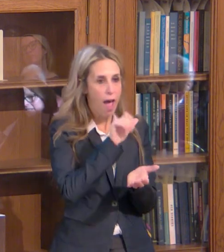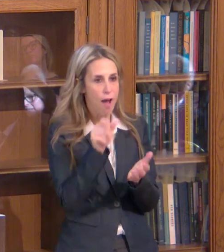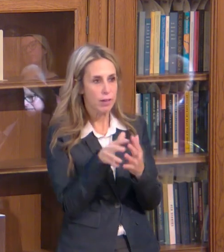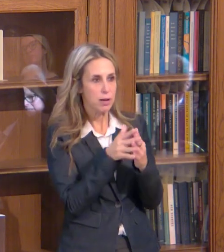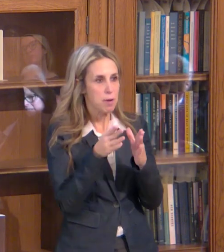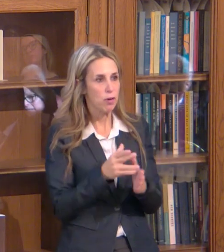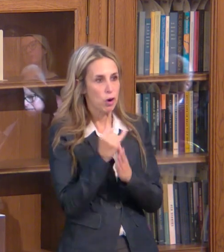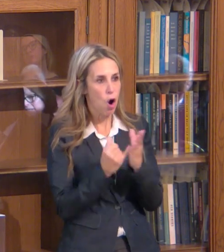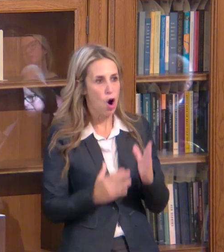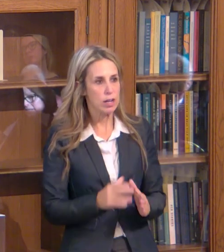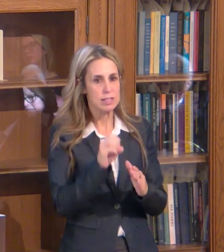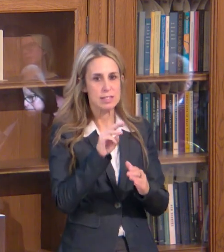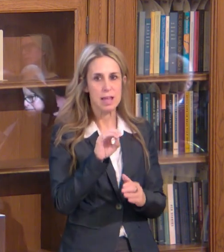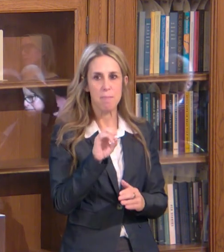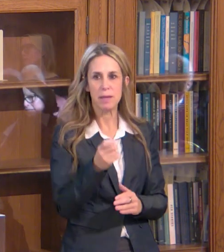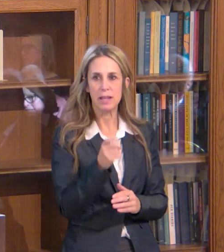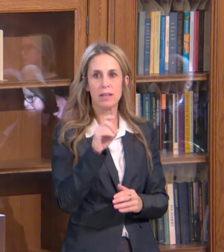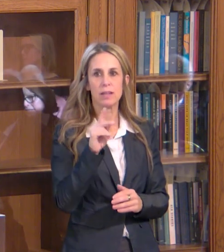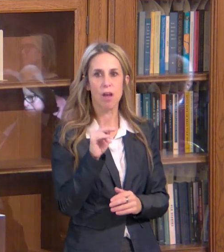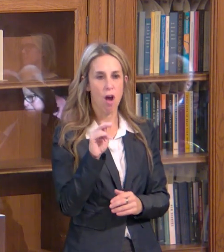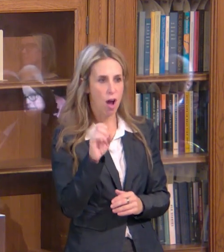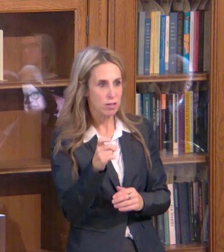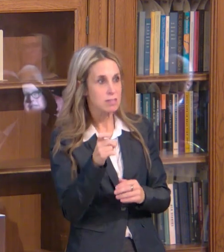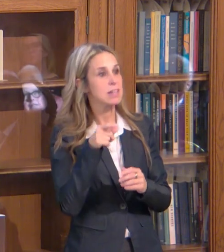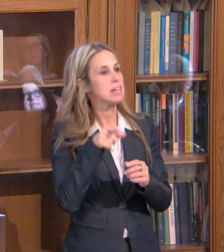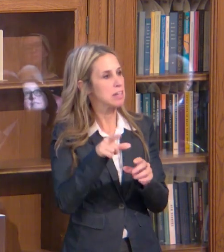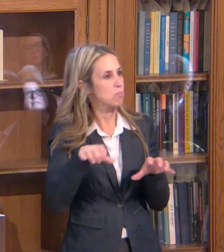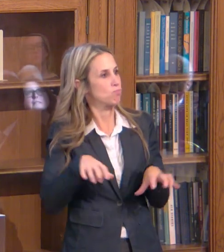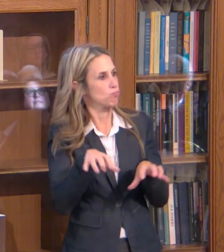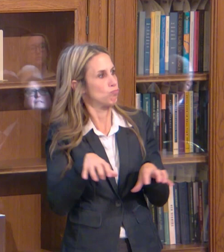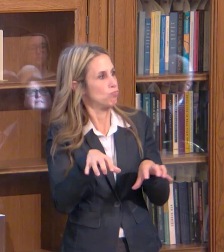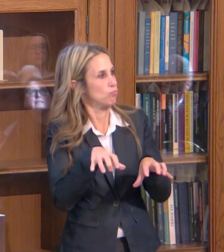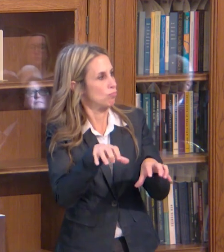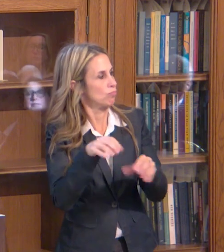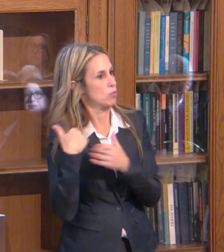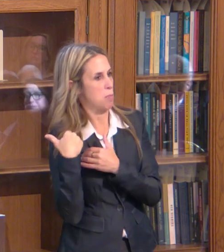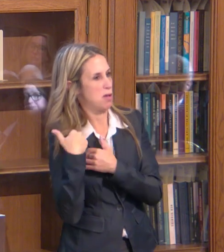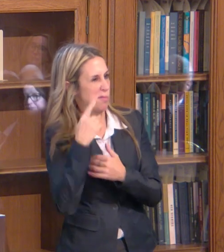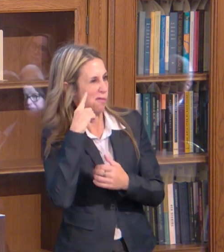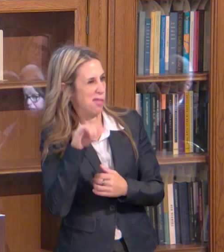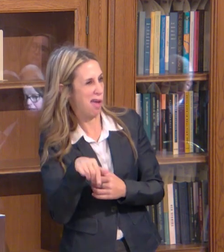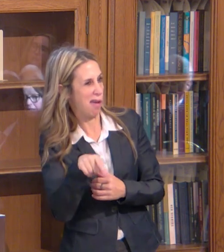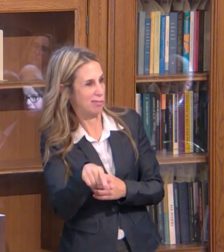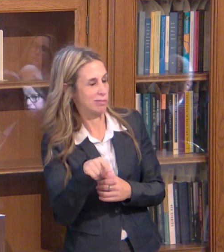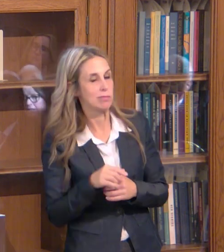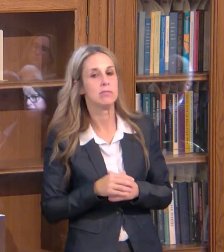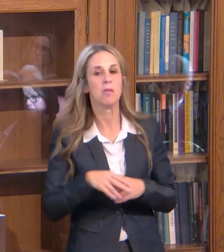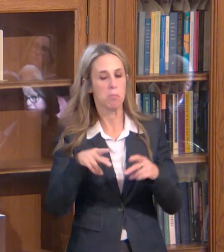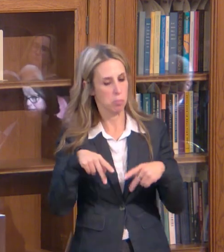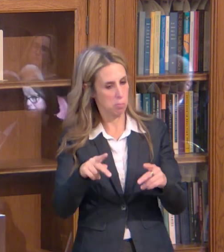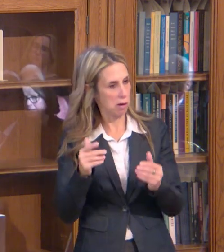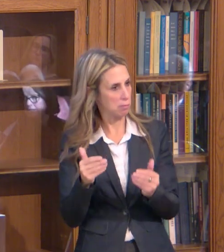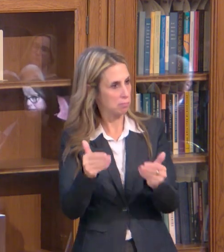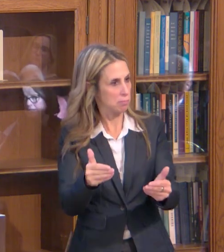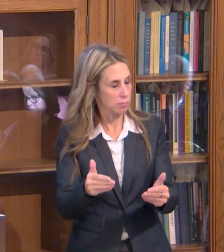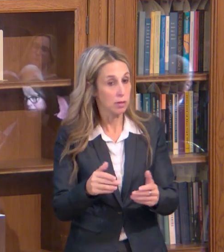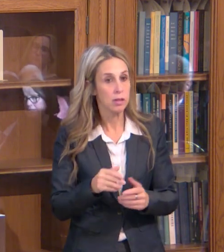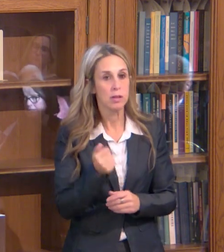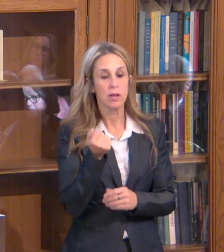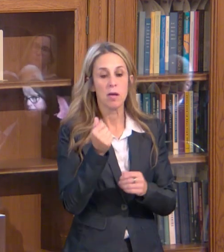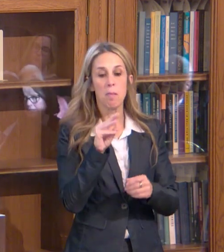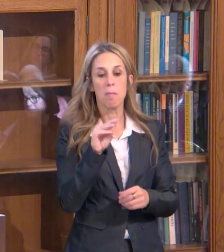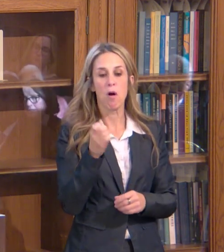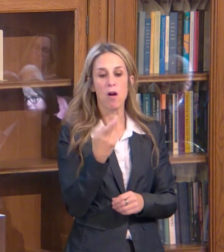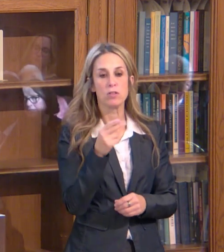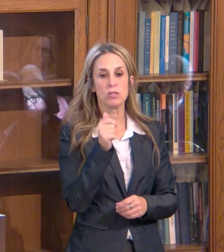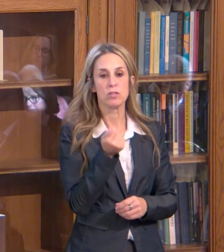simy Knox commissioned to undertake the task he was delighted to do so and in March 1997